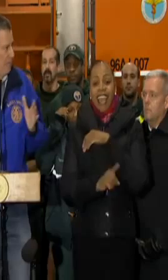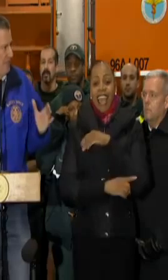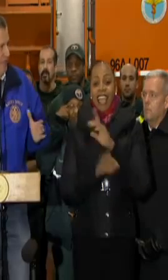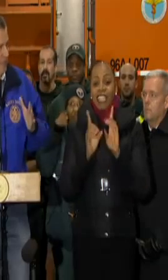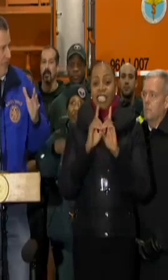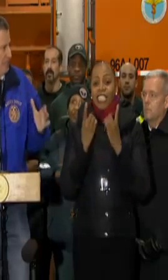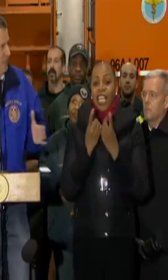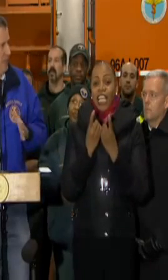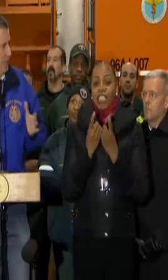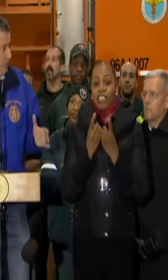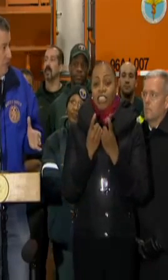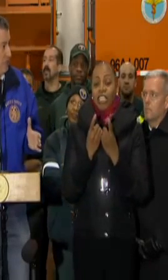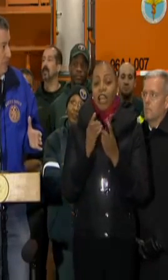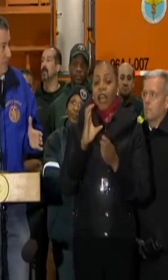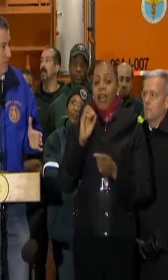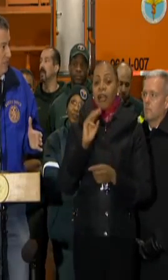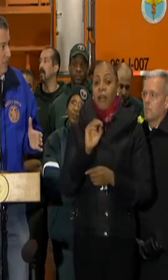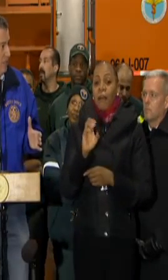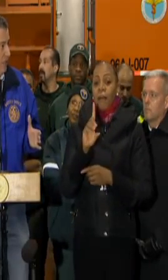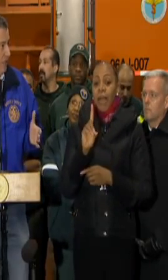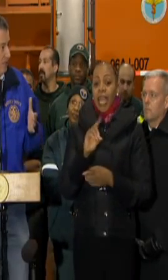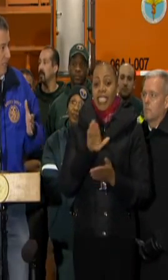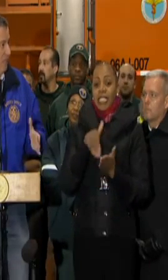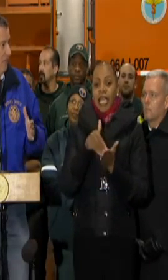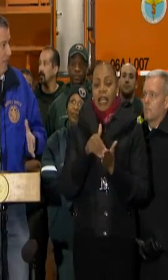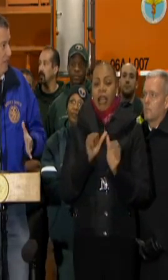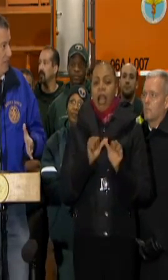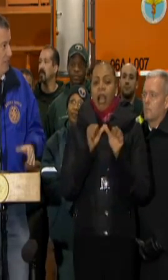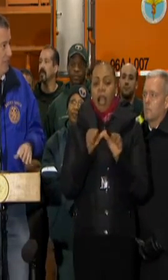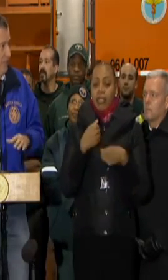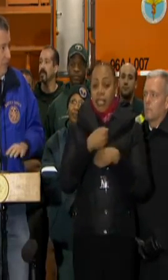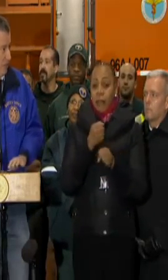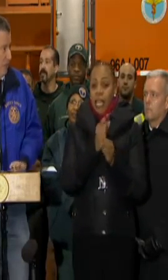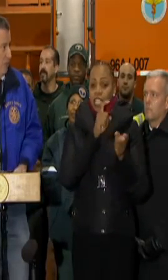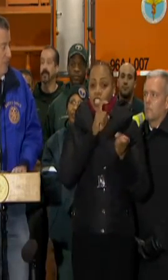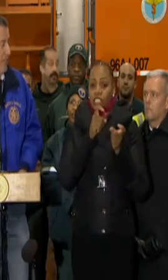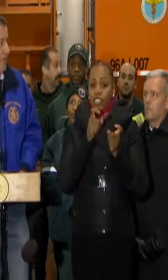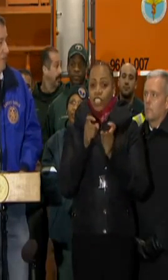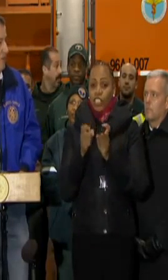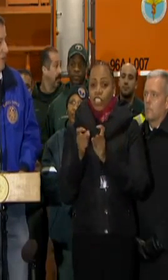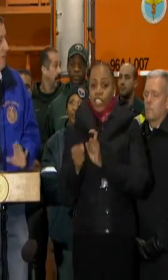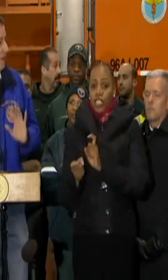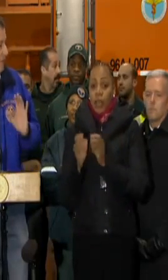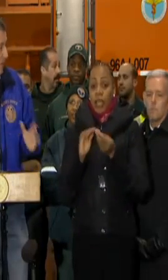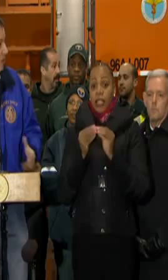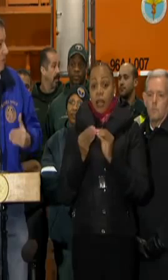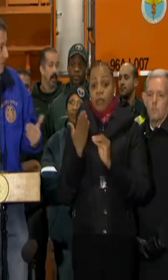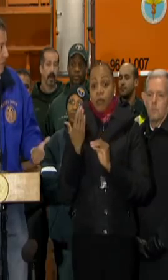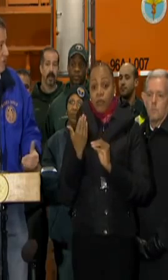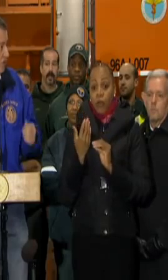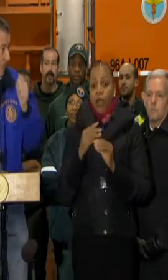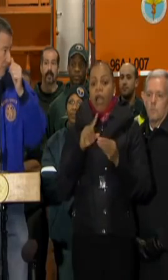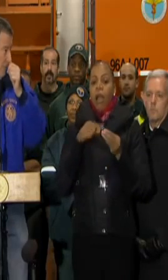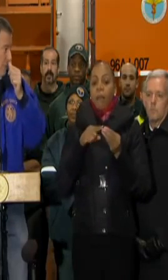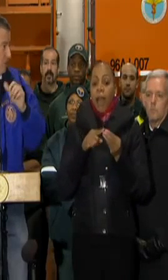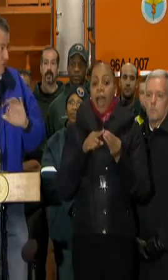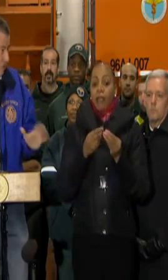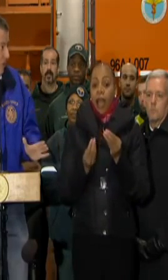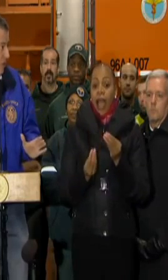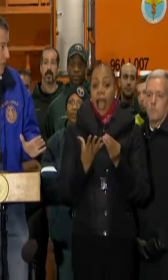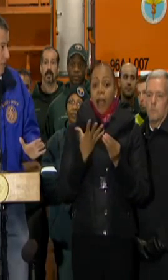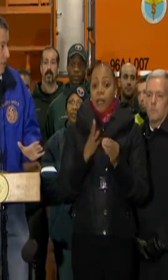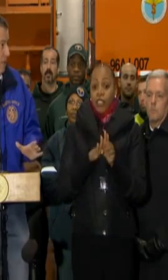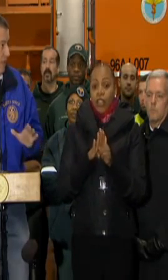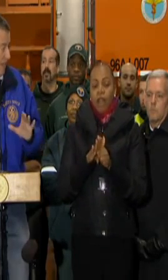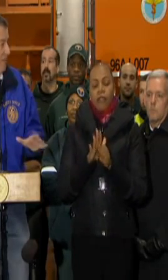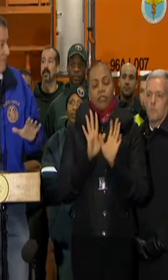constantly updating, constantly making adjustments to covered areas in need. And those numbers I gave earlier about the amount of initial coverage are